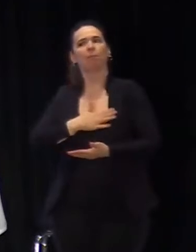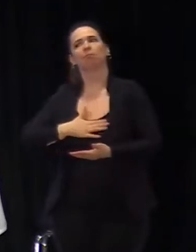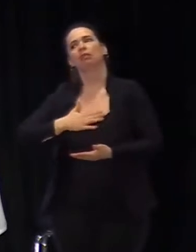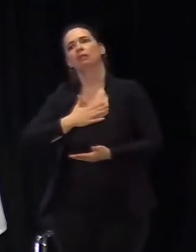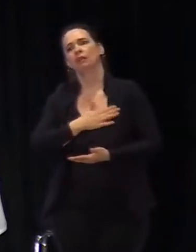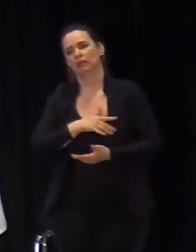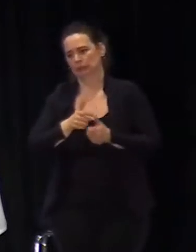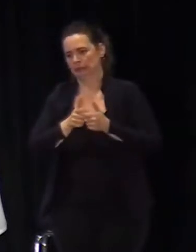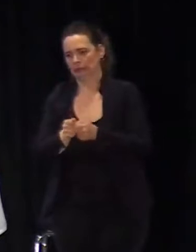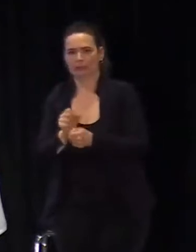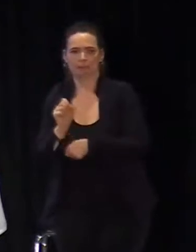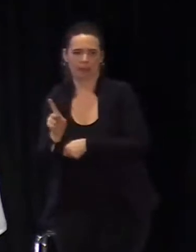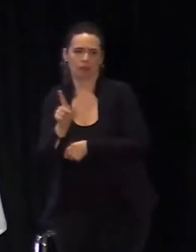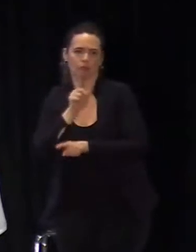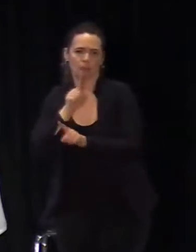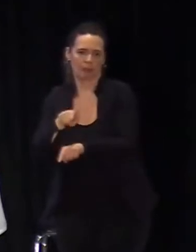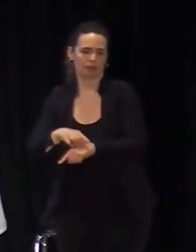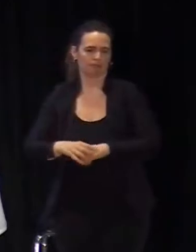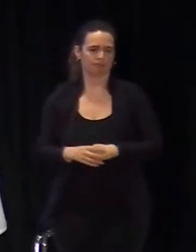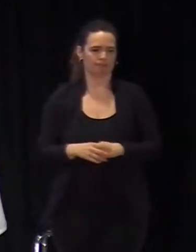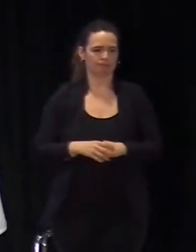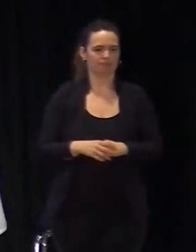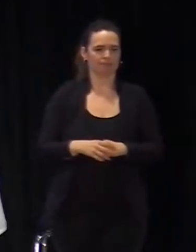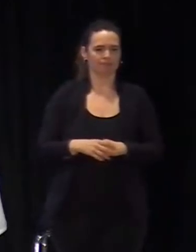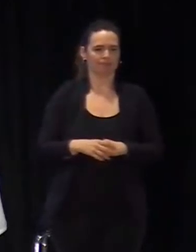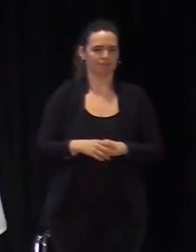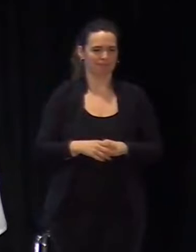Saying that, happy to take questions.